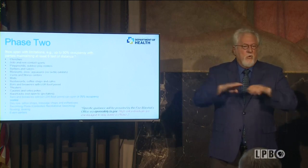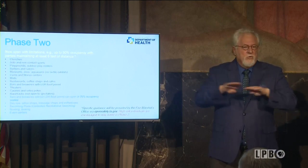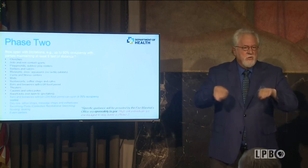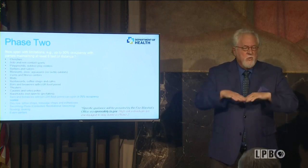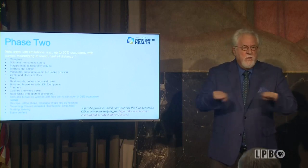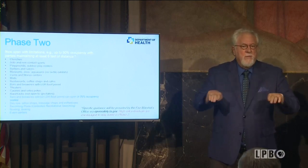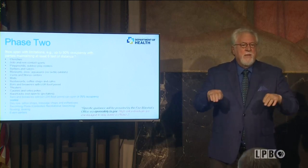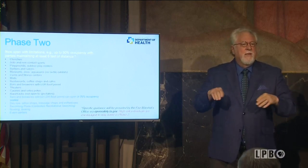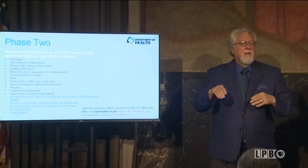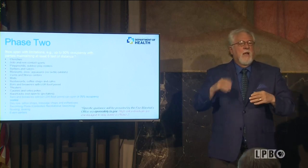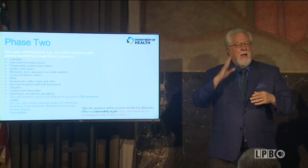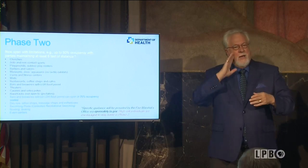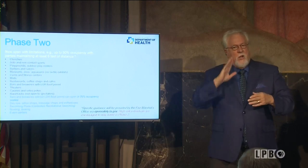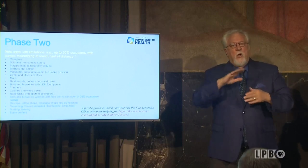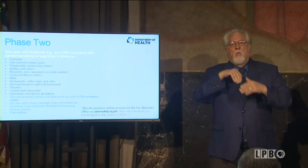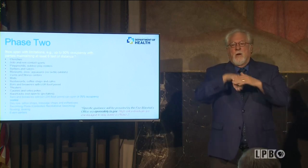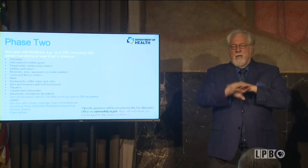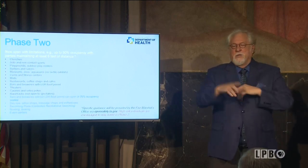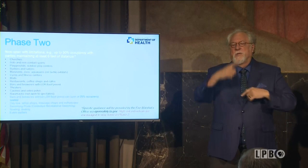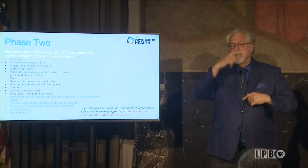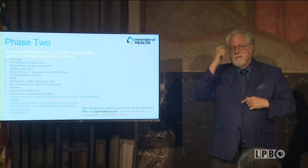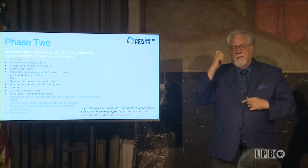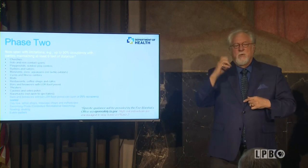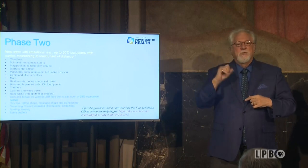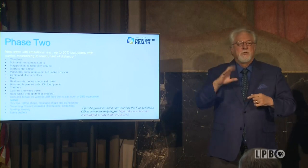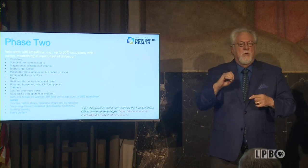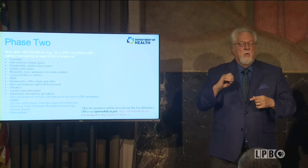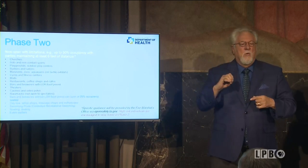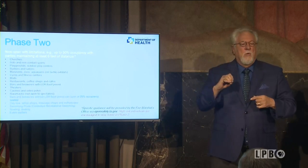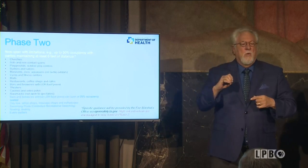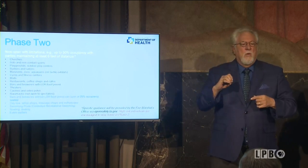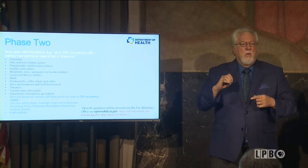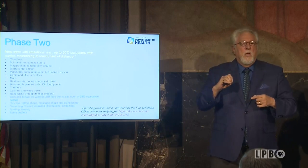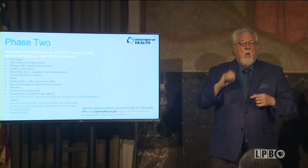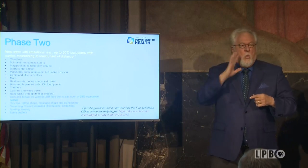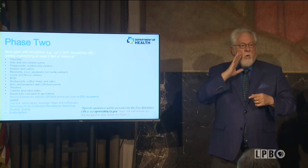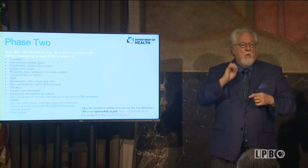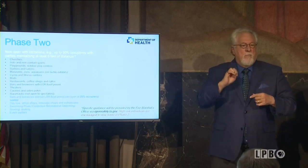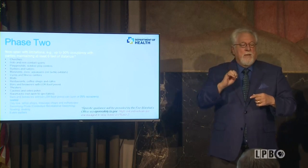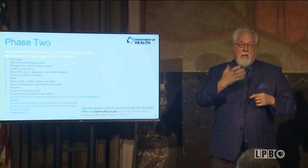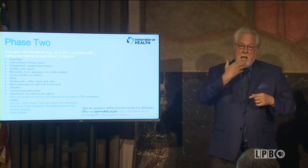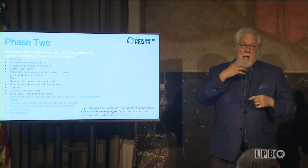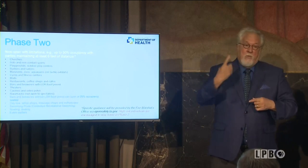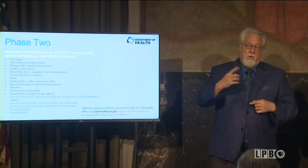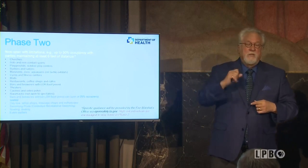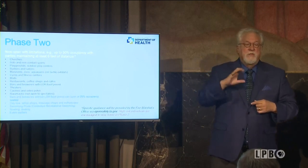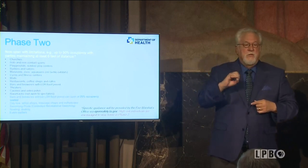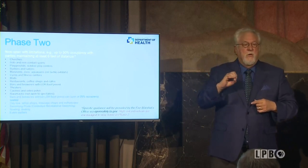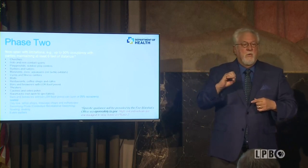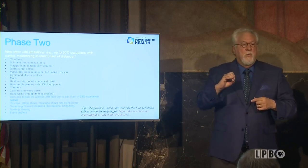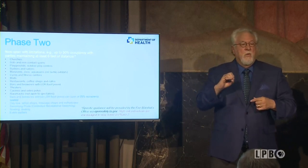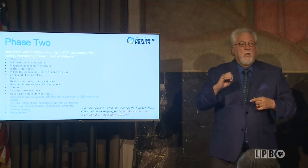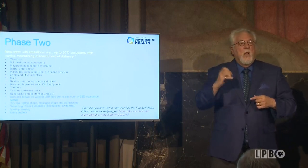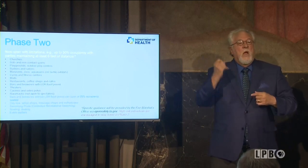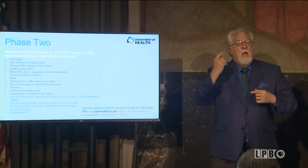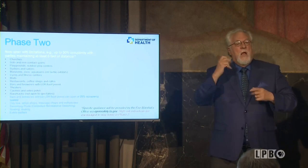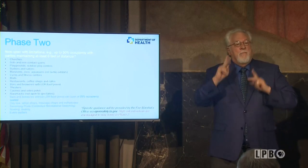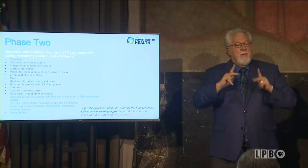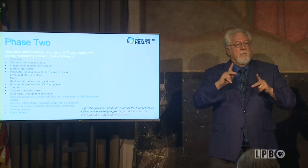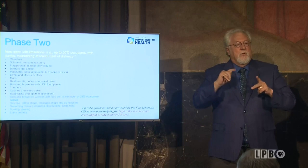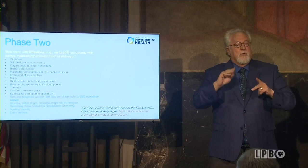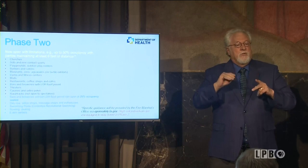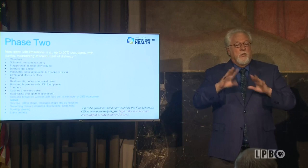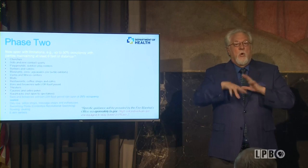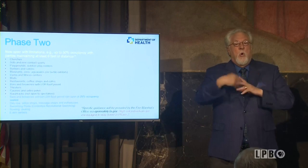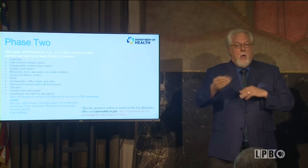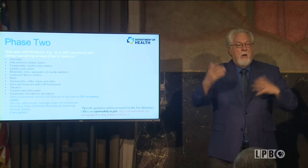that we're in the middle of, or we're entering summer, and it's going to be a hot one, and so we understand a desire for people to go